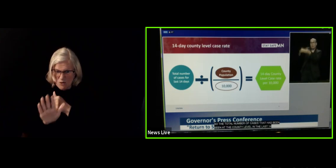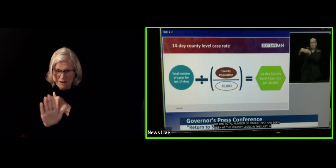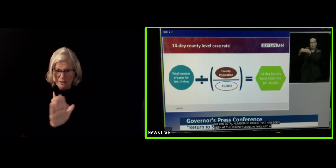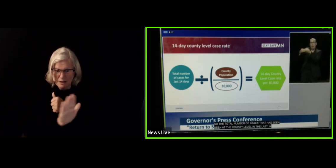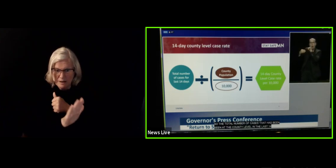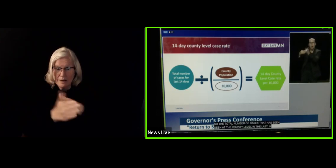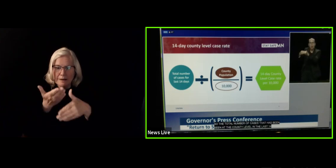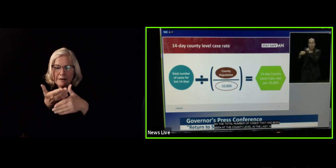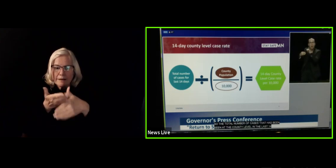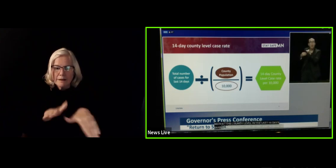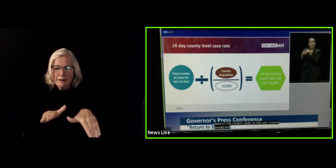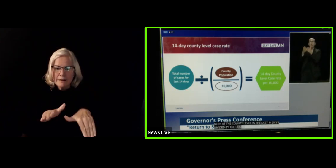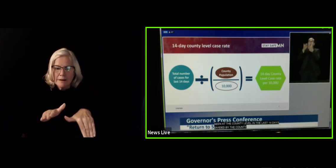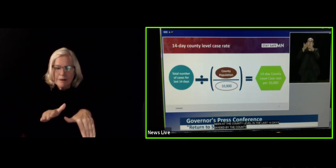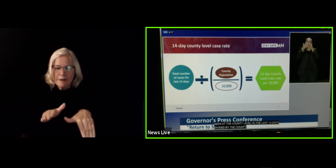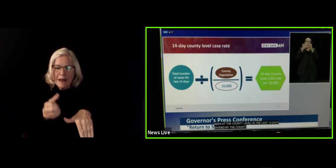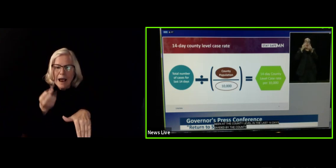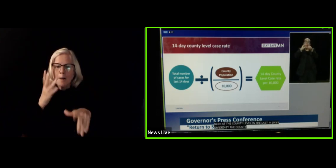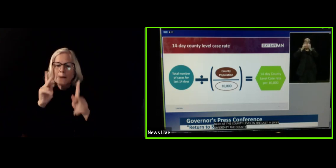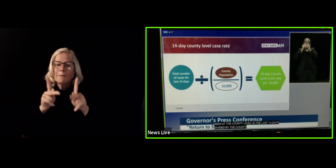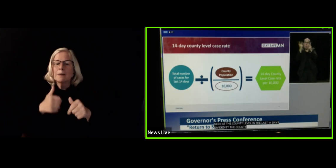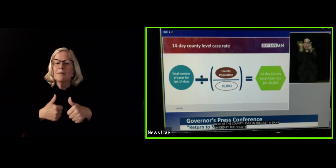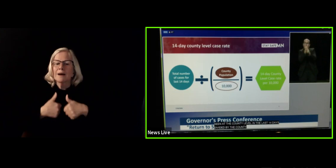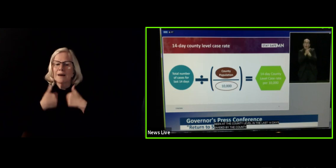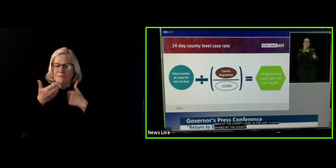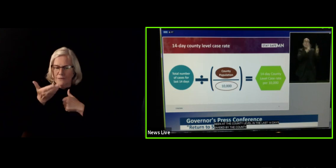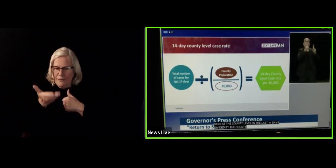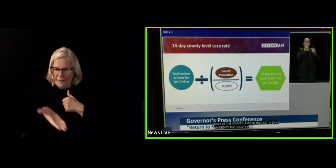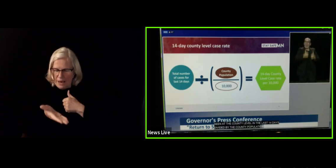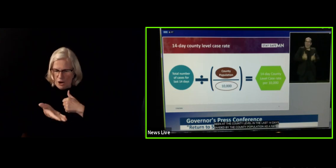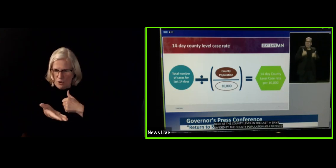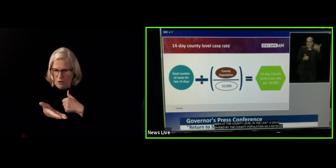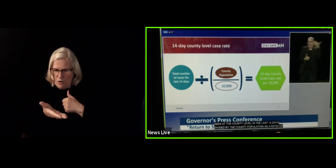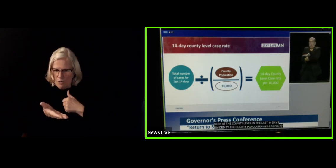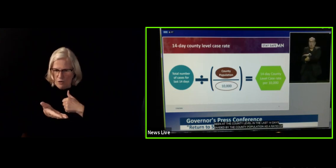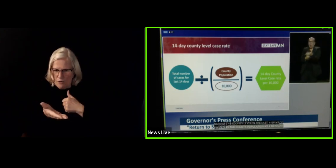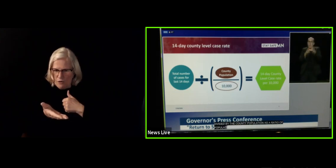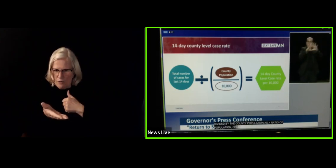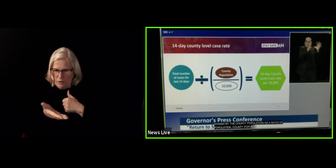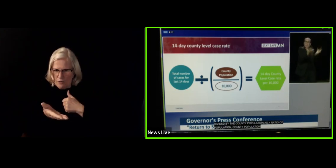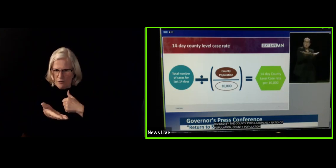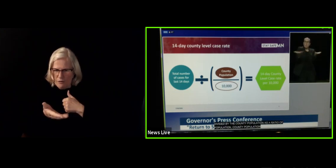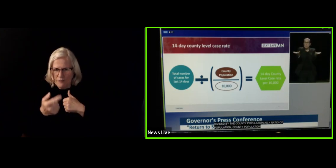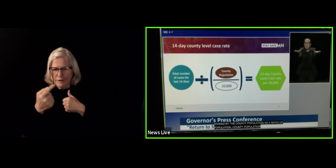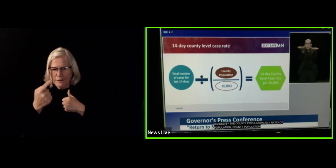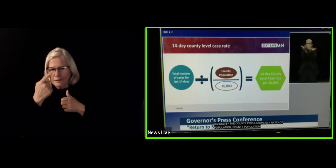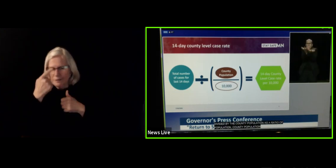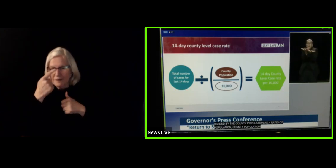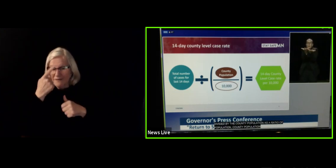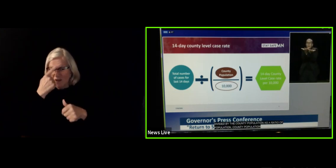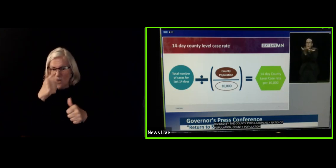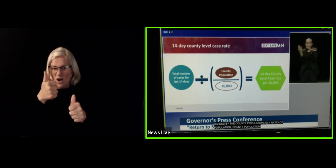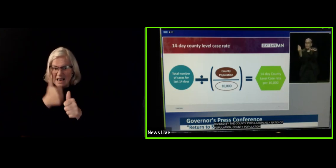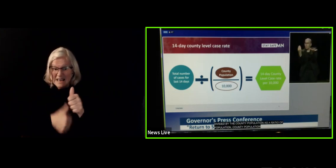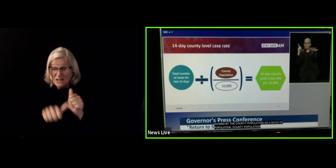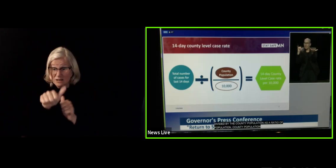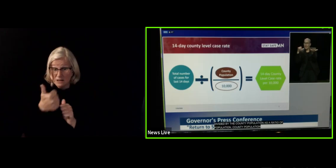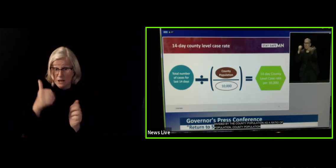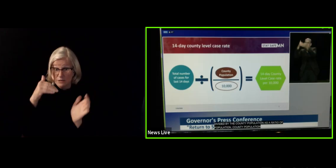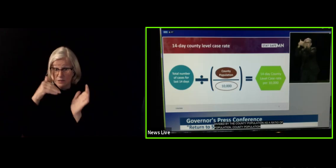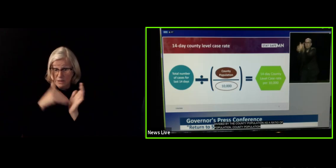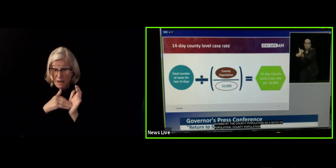ratio of county population per 10,000 gives you a 14-day county level case rate per